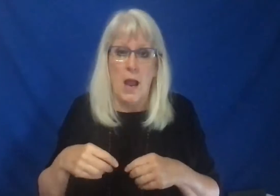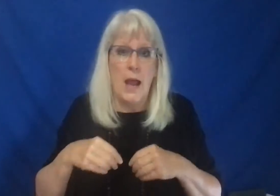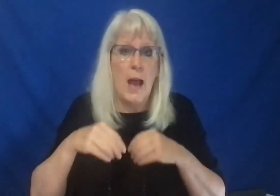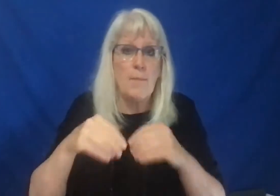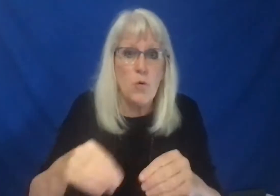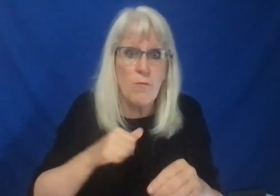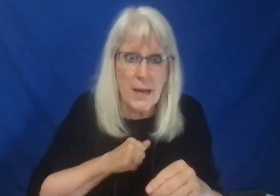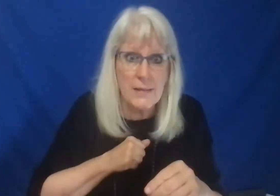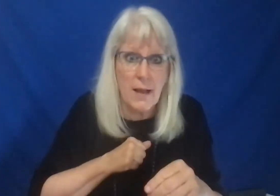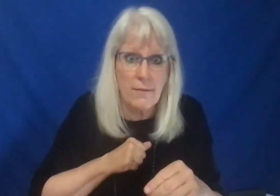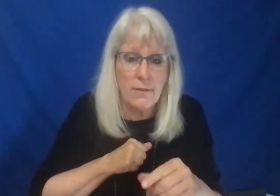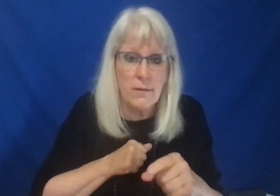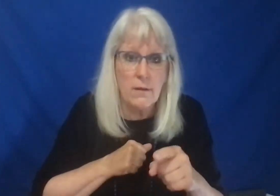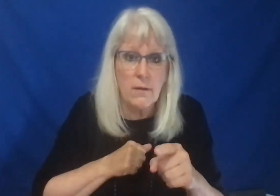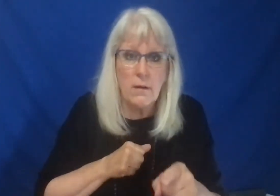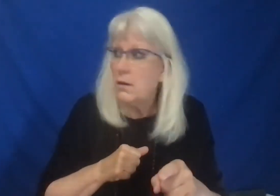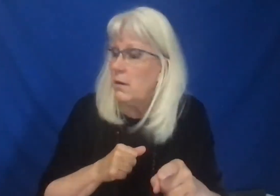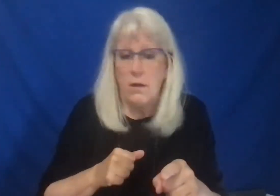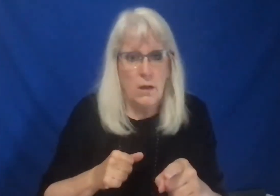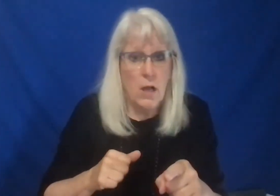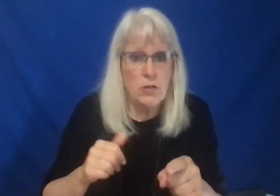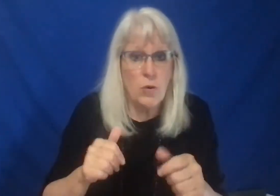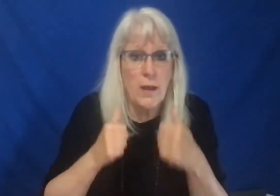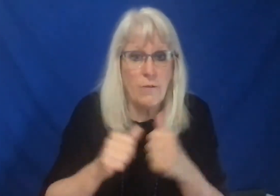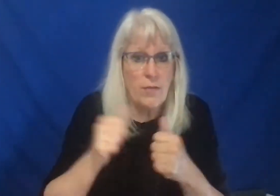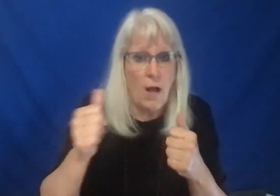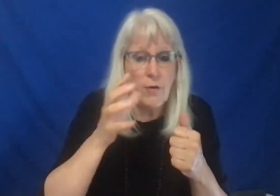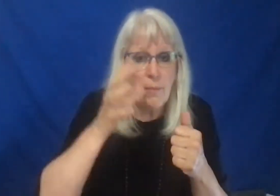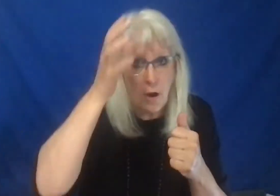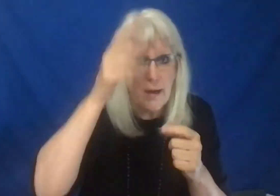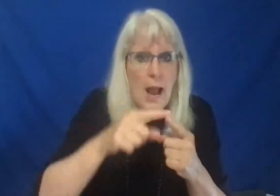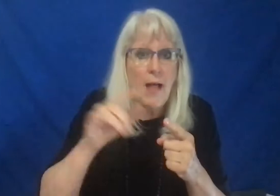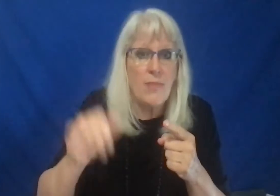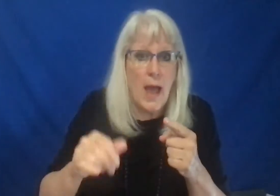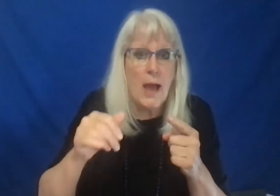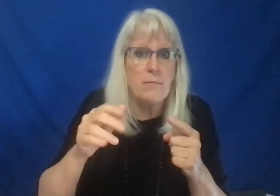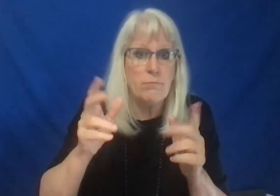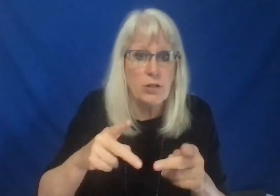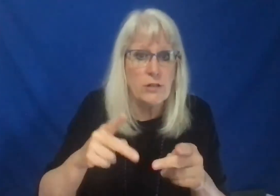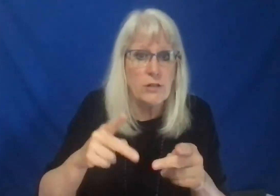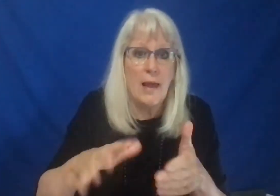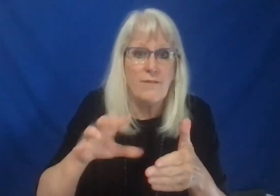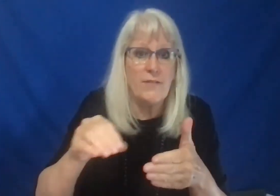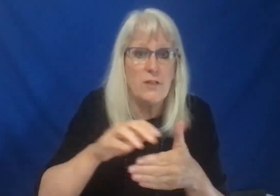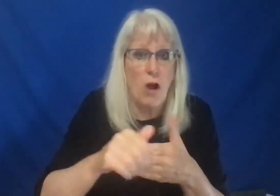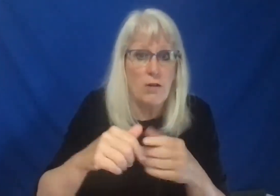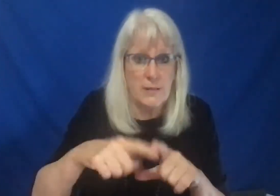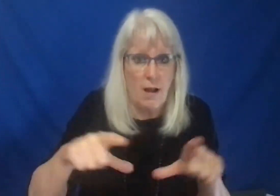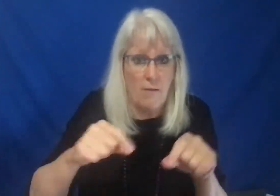that parent left $50 in an envelope and left the state to go drink and drug. So that was a decision I got to make for myself with disastrous